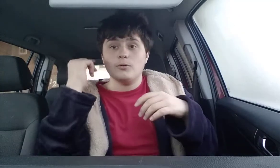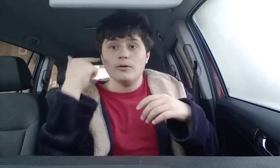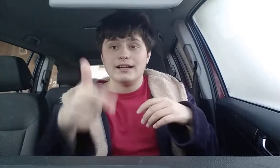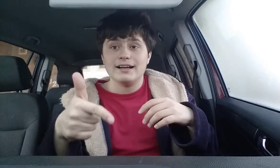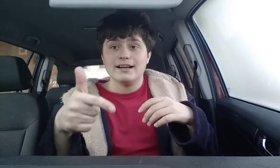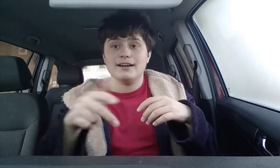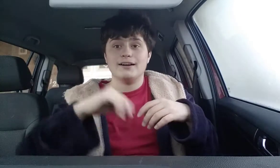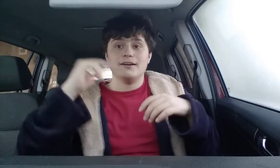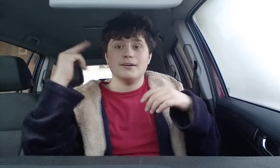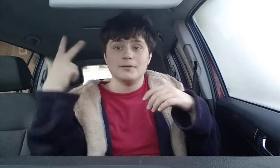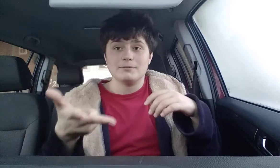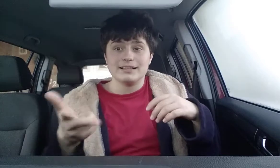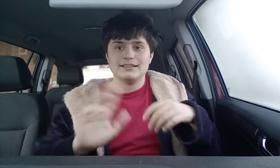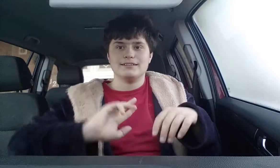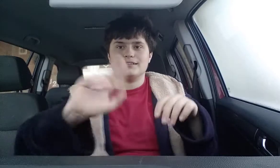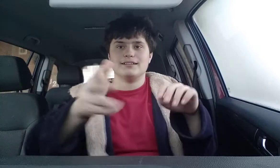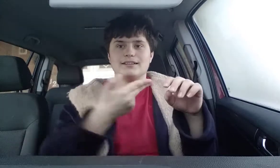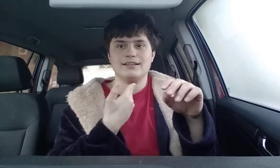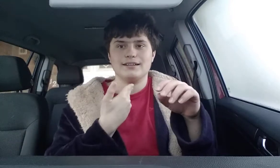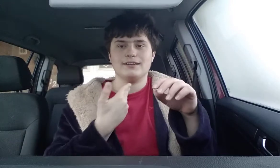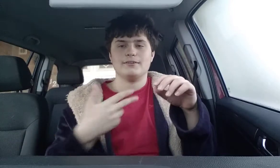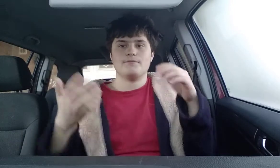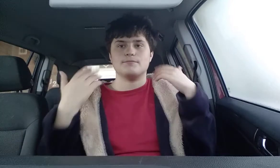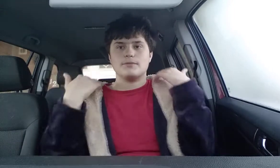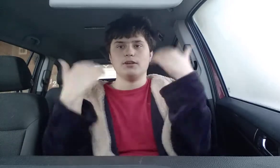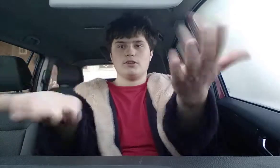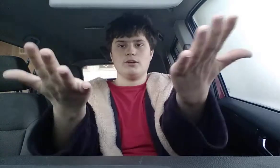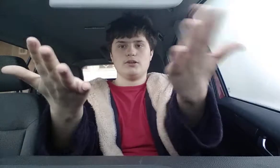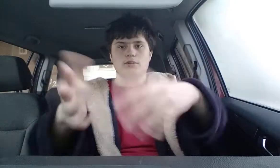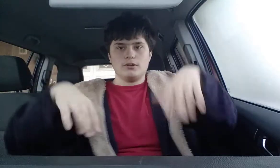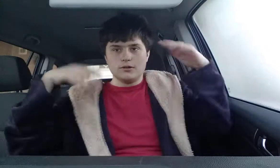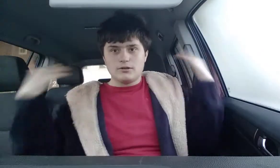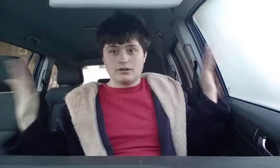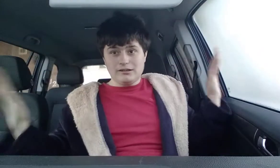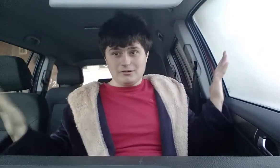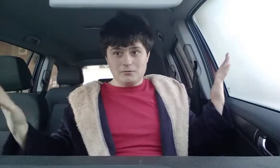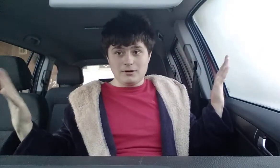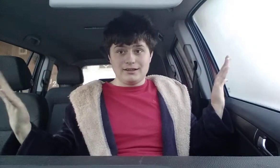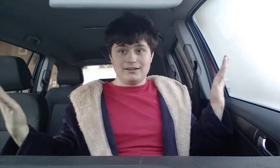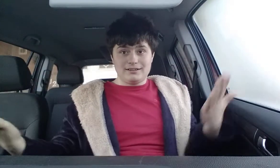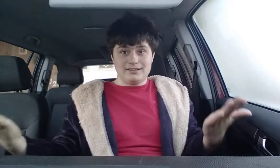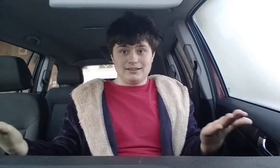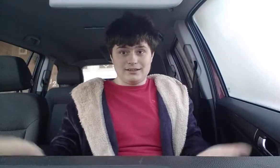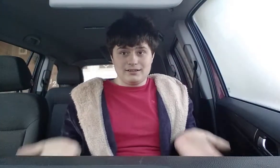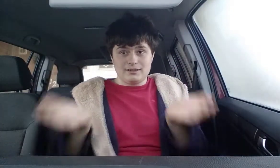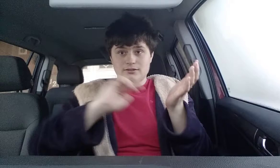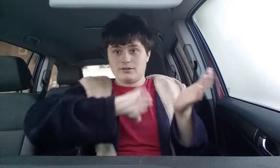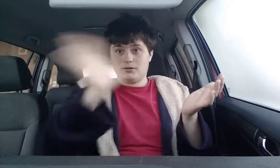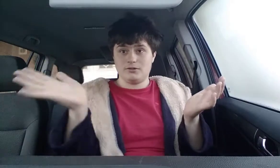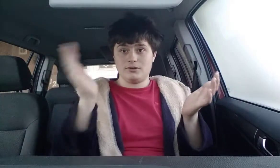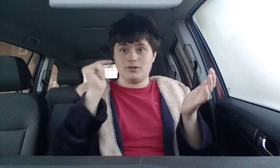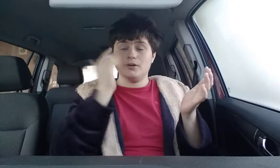We'll meet again, don't know when, don't know